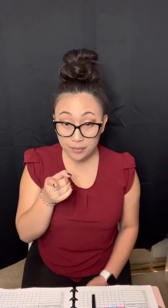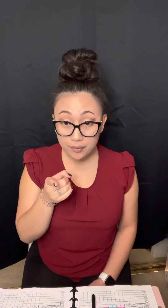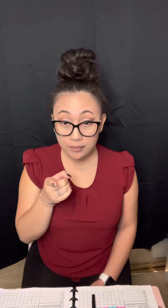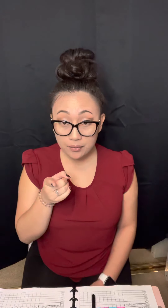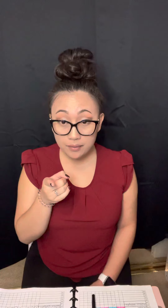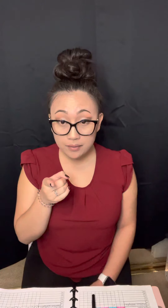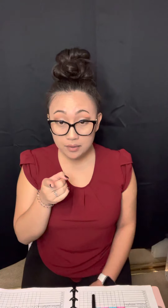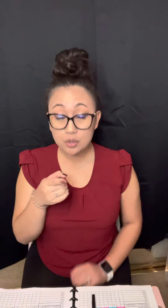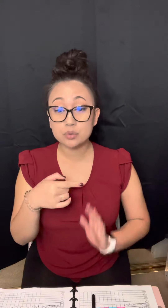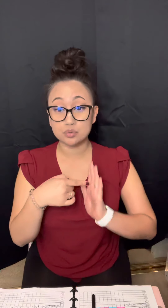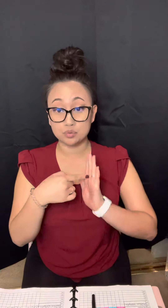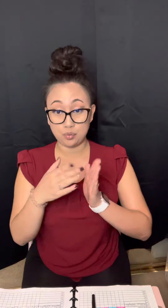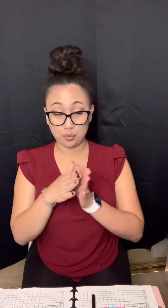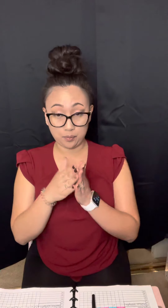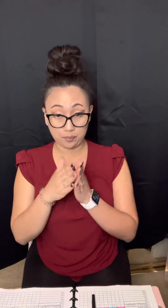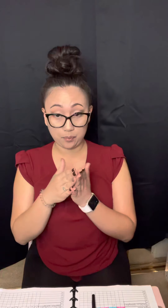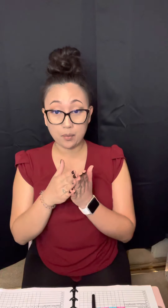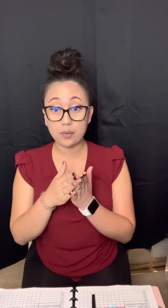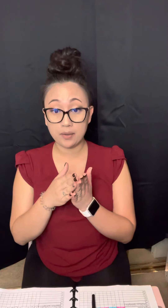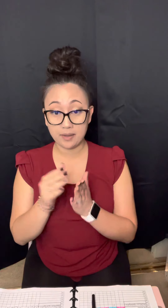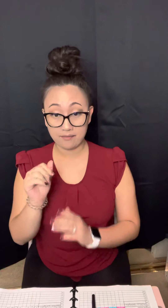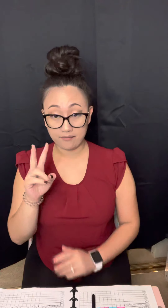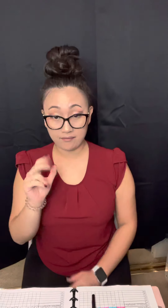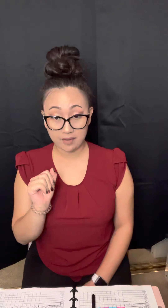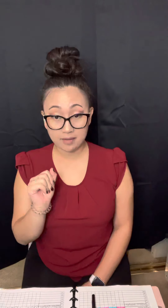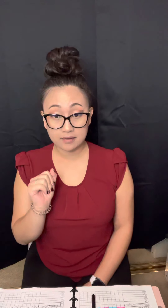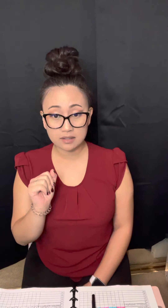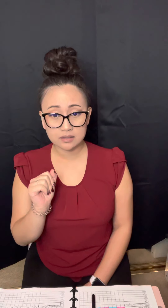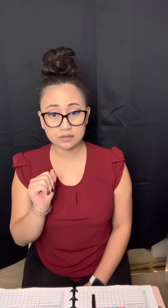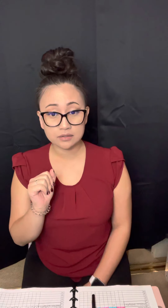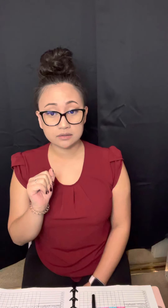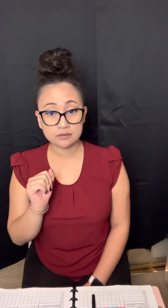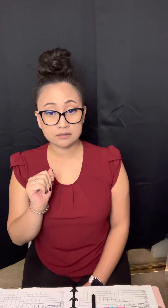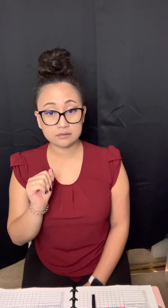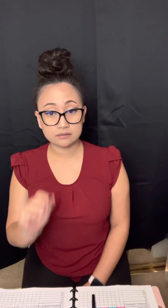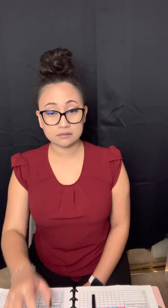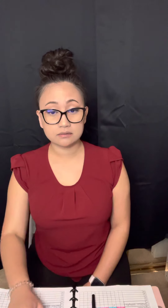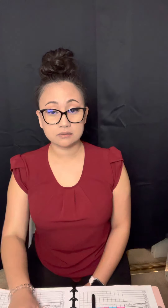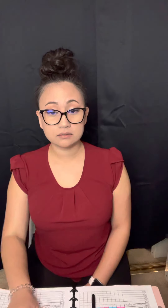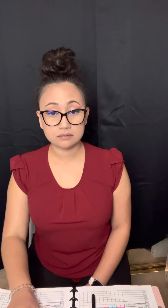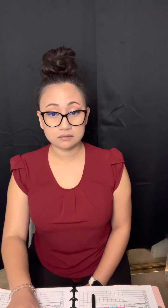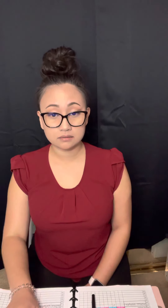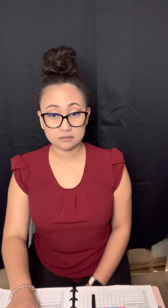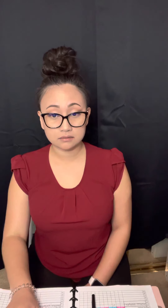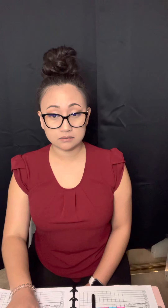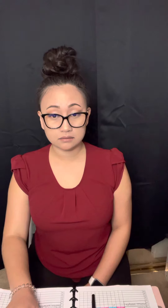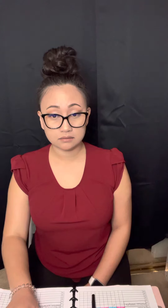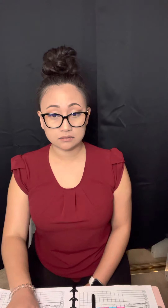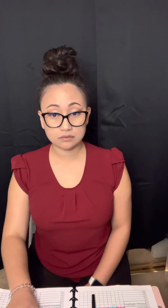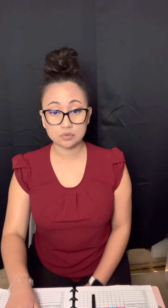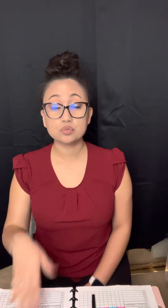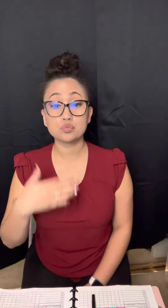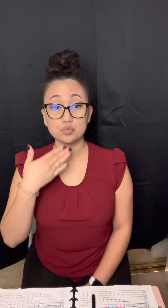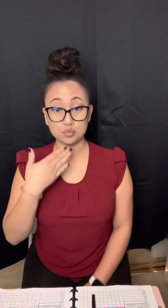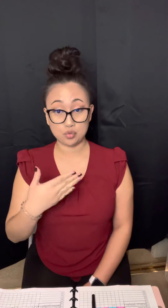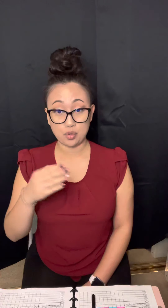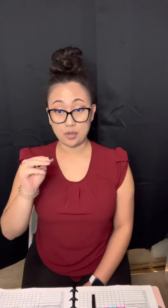me your book, Miss Ava. The pen you Good job, gave me. Michael. So For we are that on page